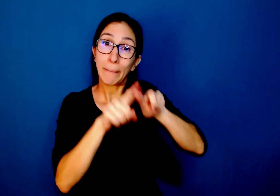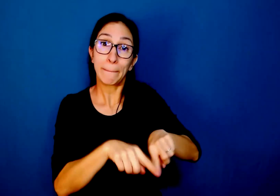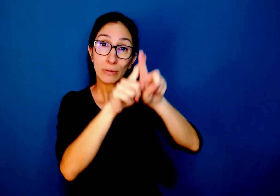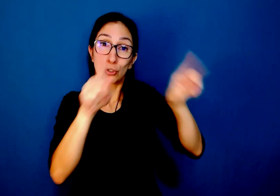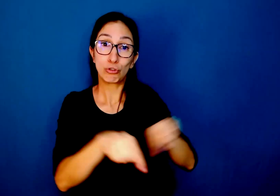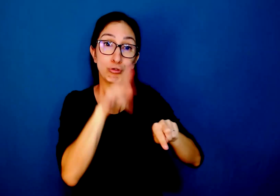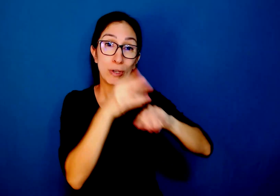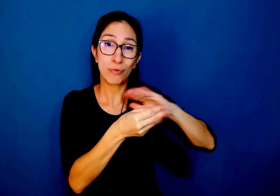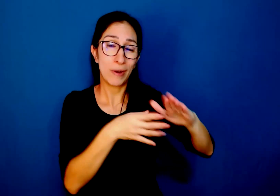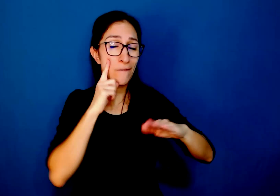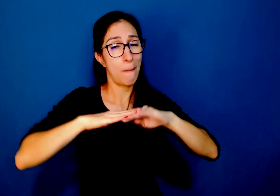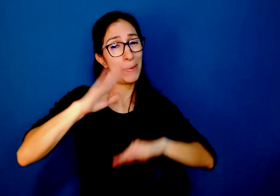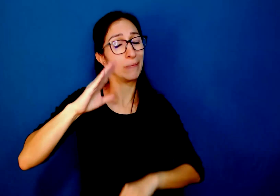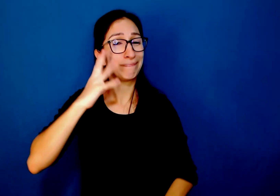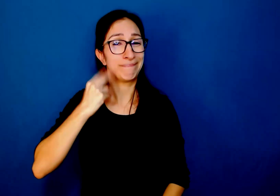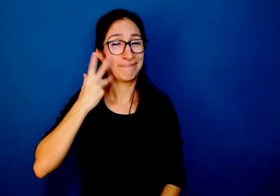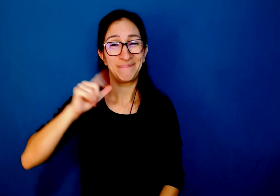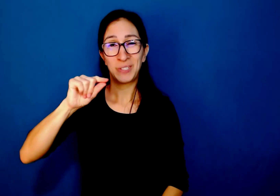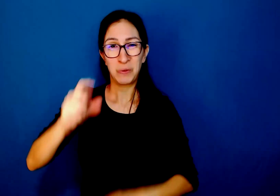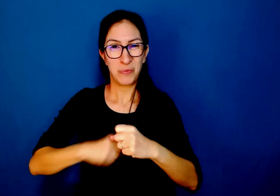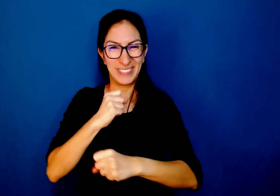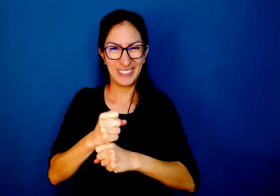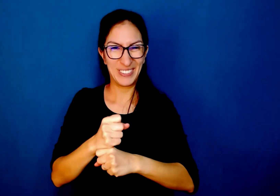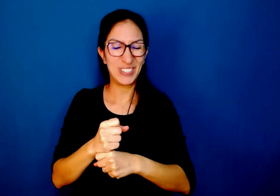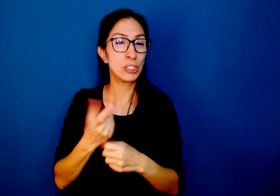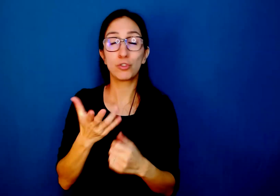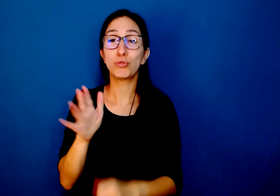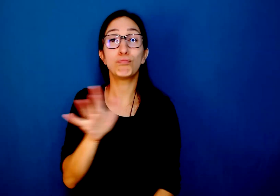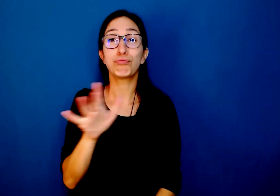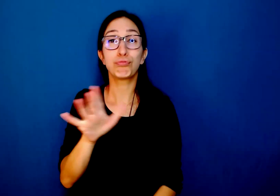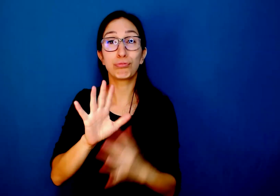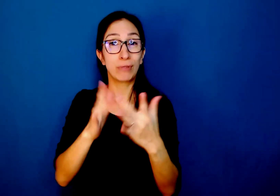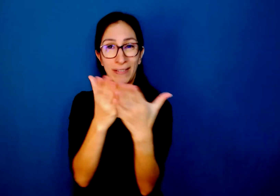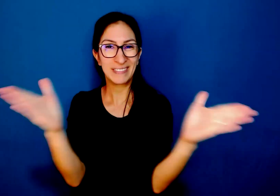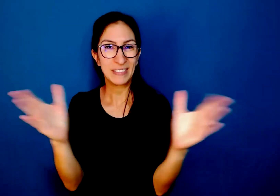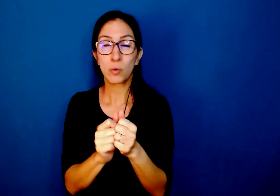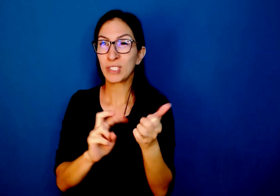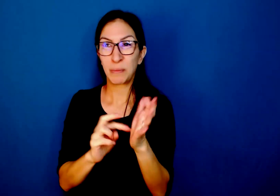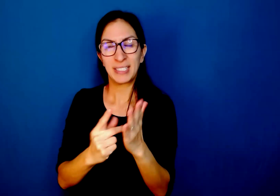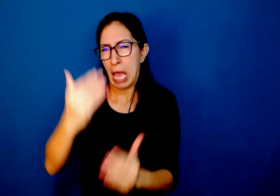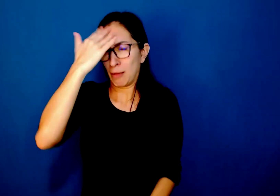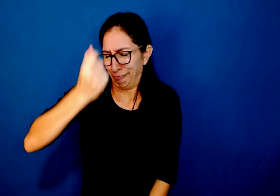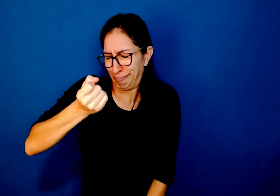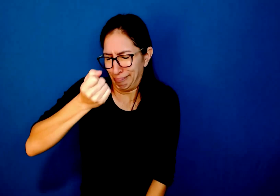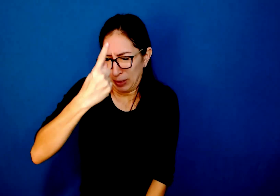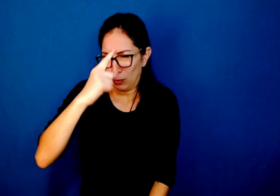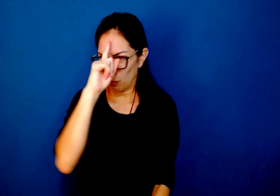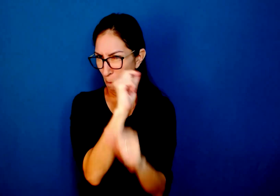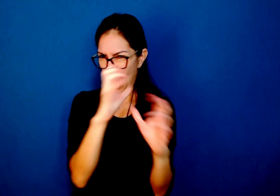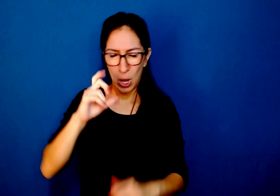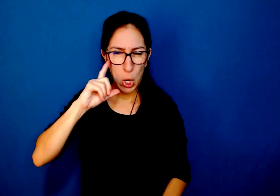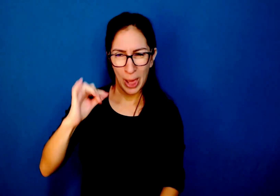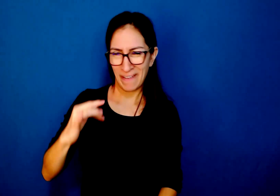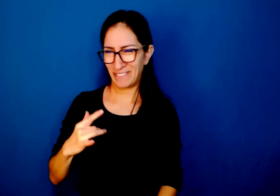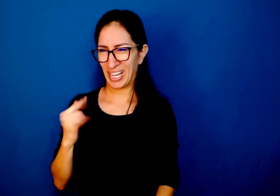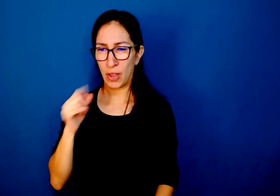years, which means I know what it feels like to be completely ignored by websites that consider accessibility optional.